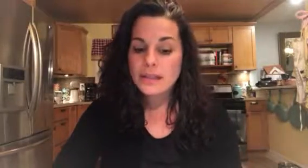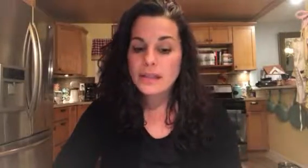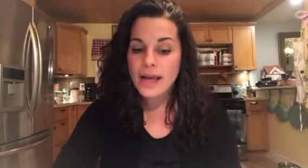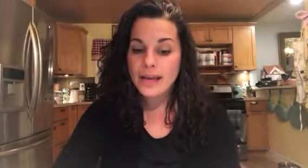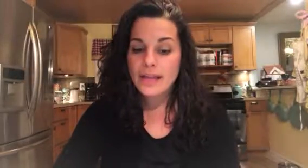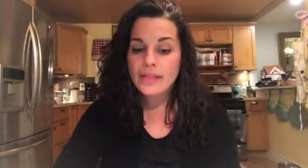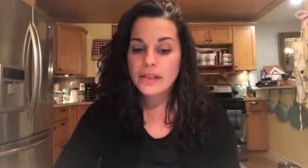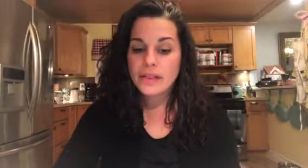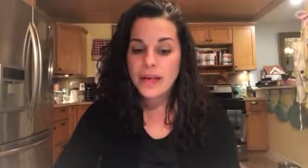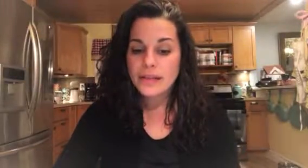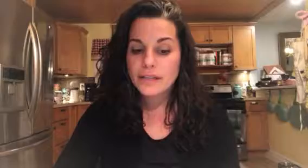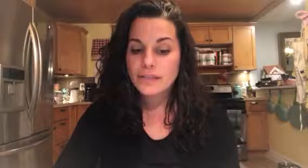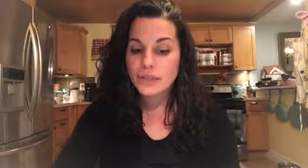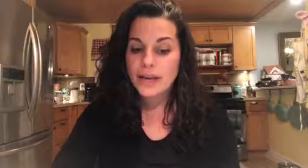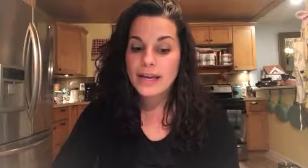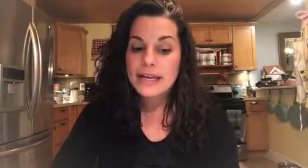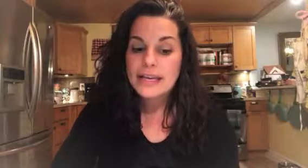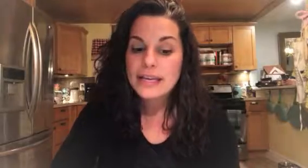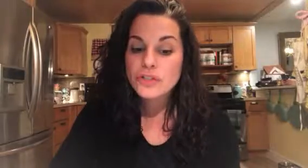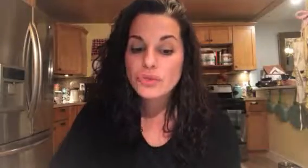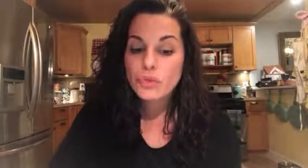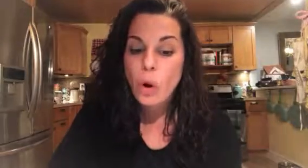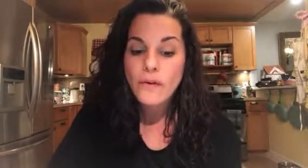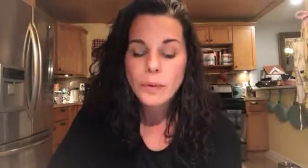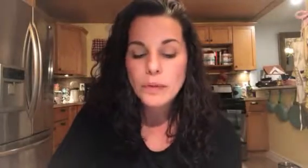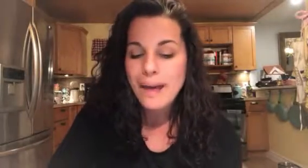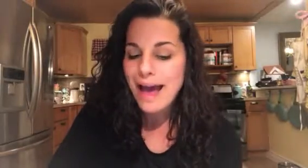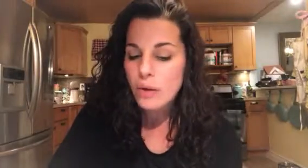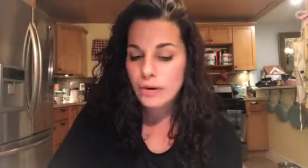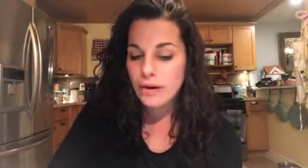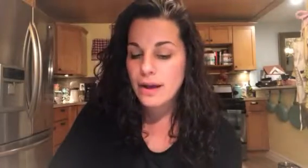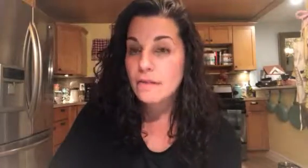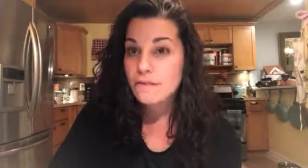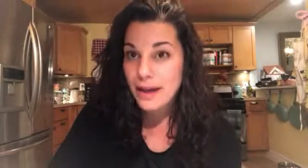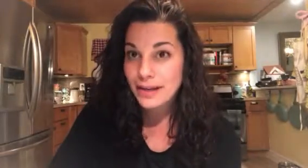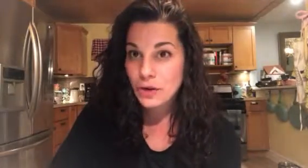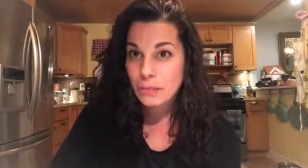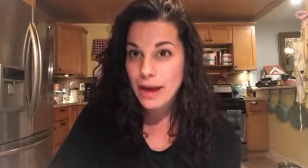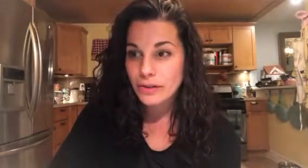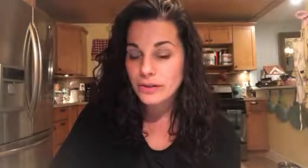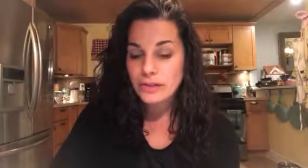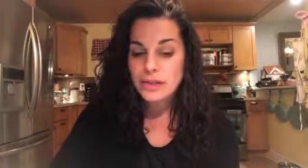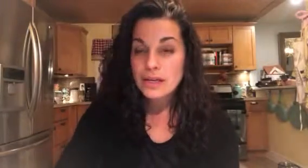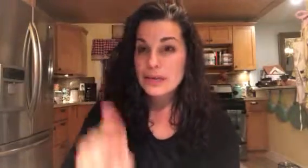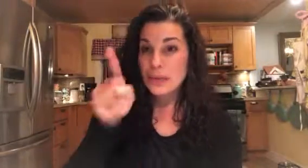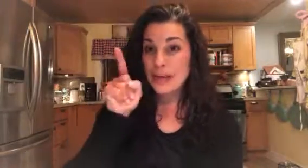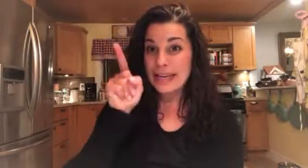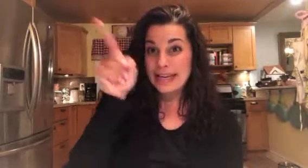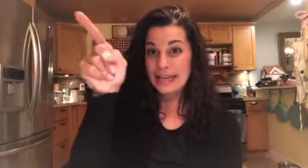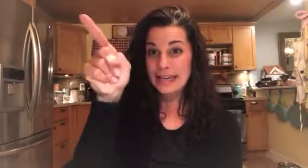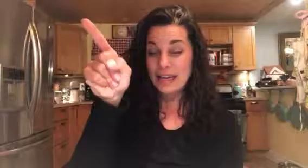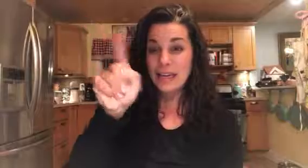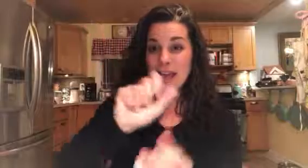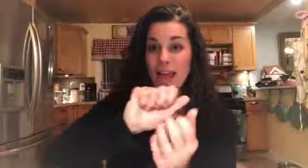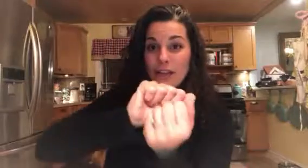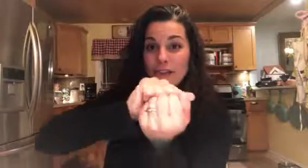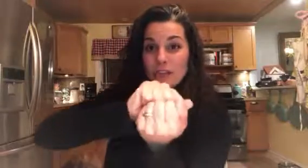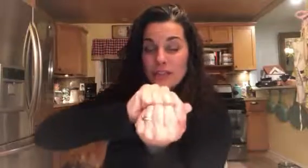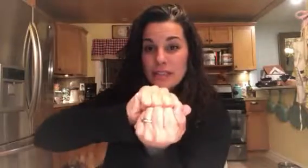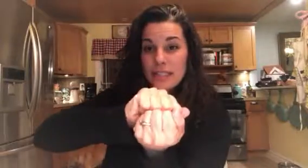the Lion of Judah. He's roaring with power and fighting our battles. So he, and this is the